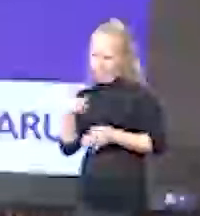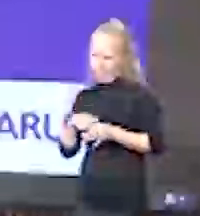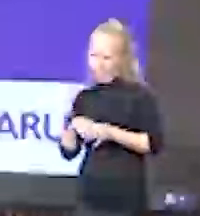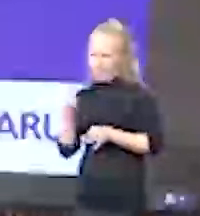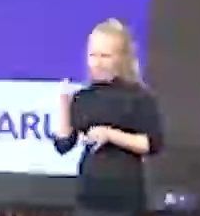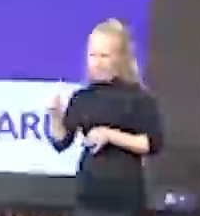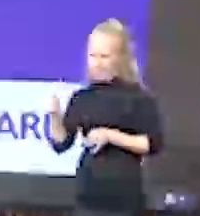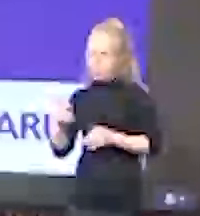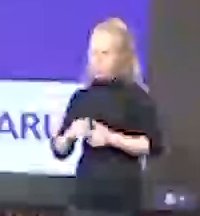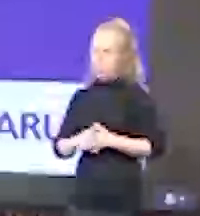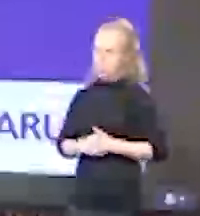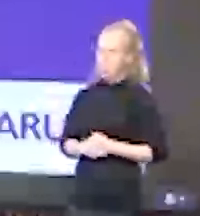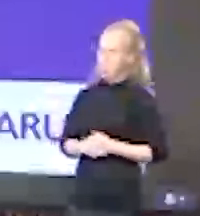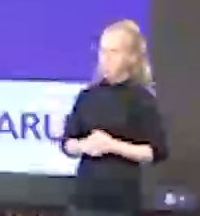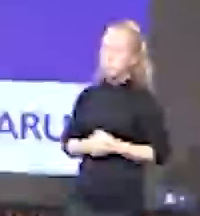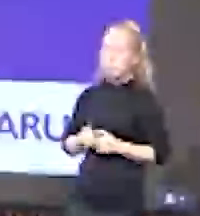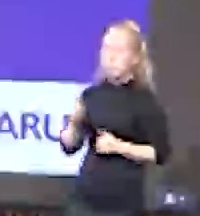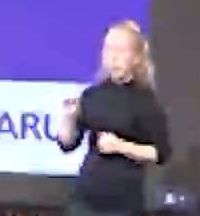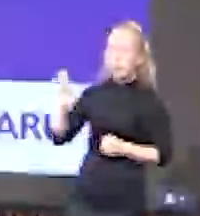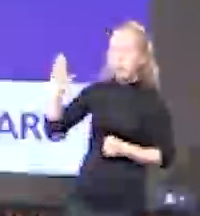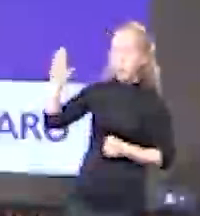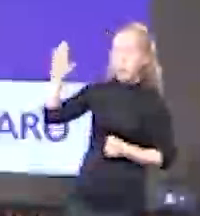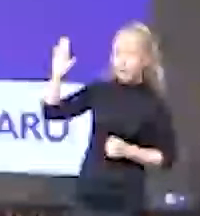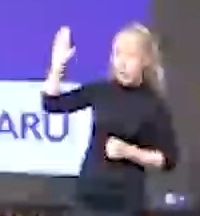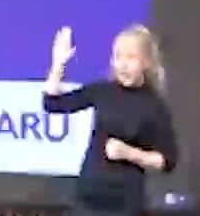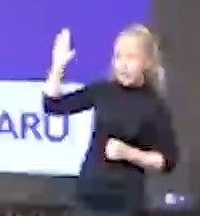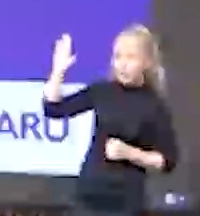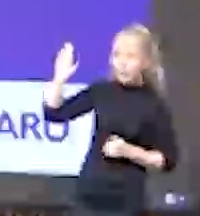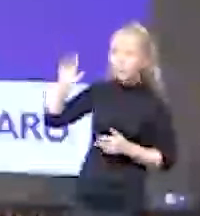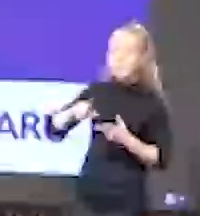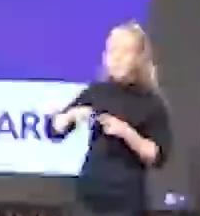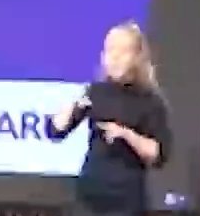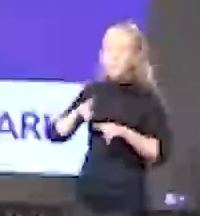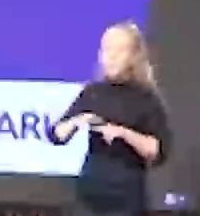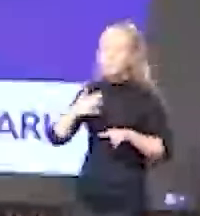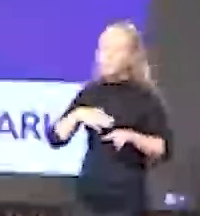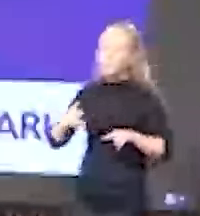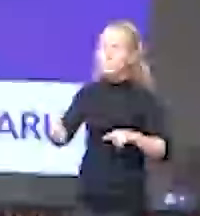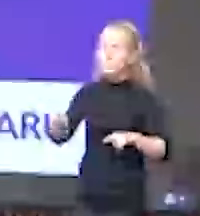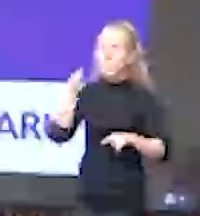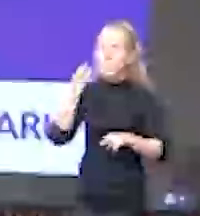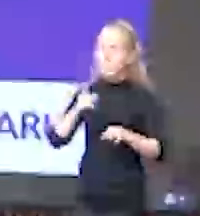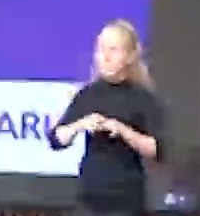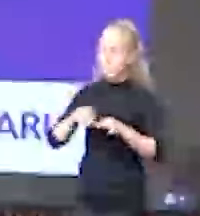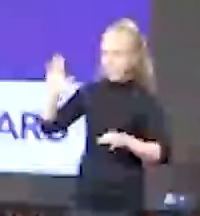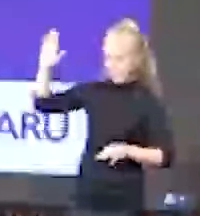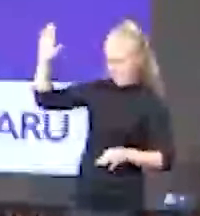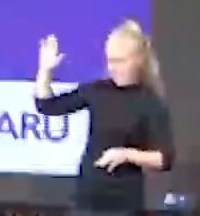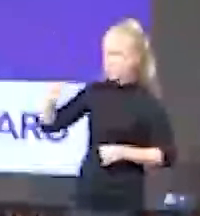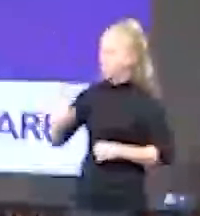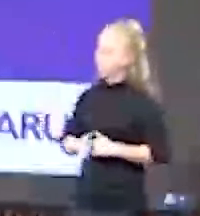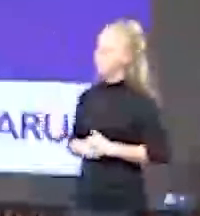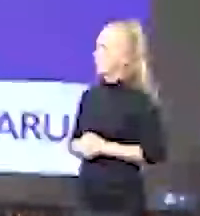mics are in the room, so please do put your hand up and grab the attention of the VCOSS and DARO staff members, and we'll get to those questions as soon as we've got